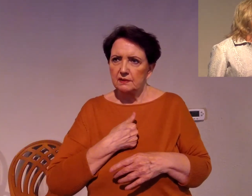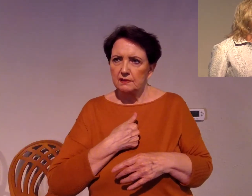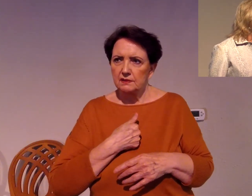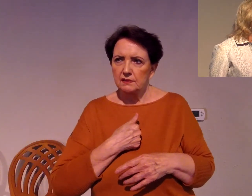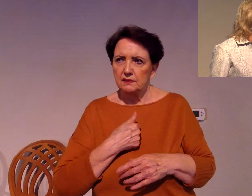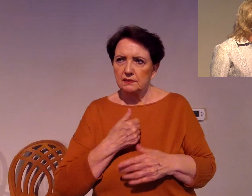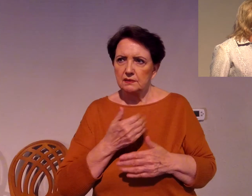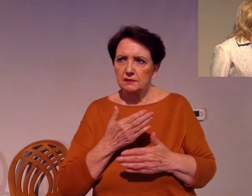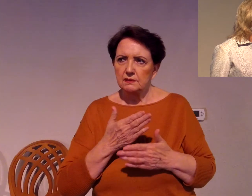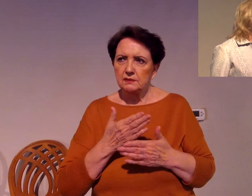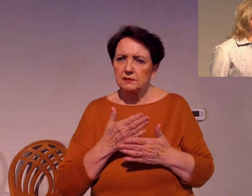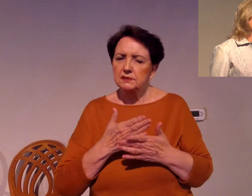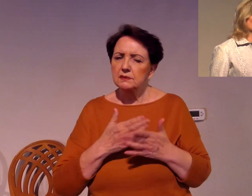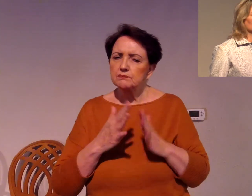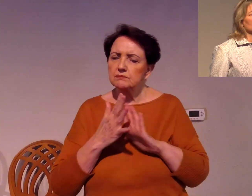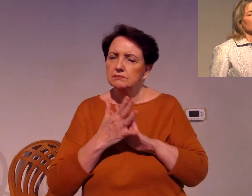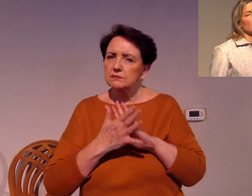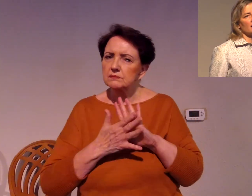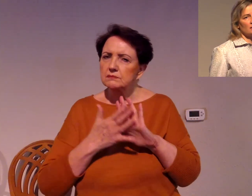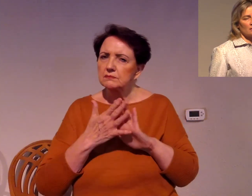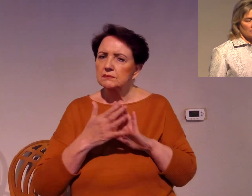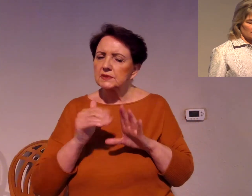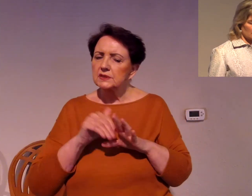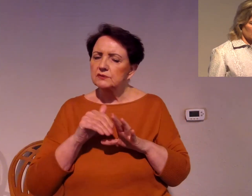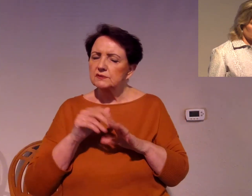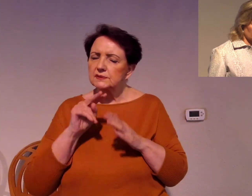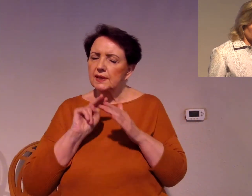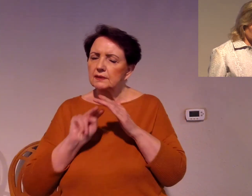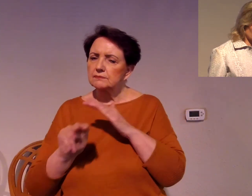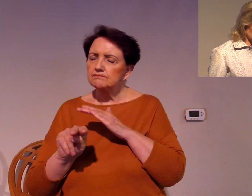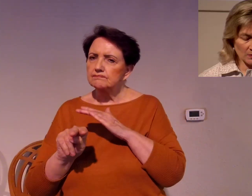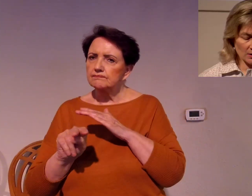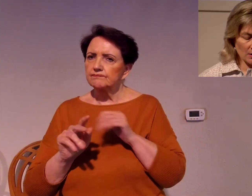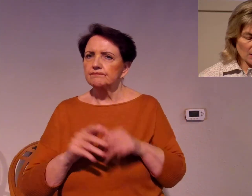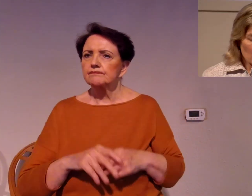some subtle inner sight